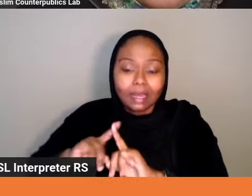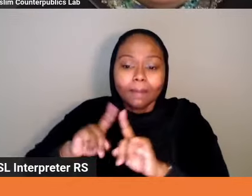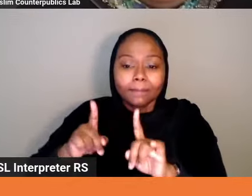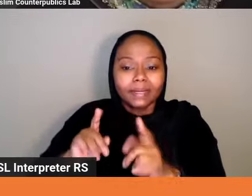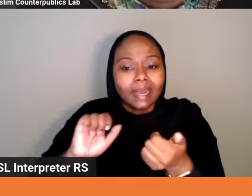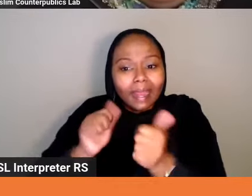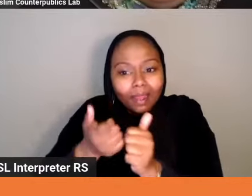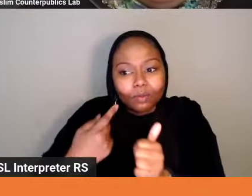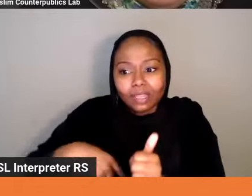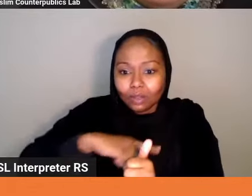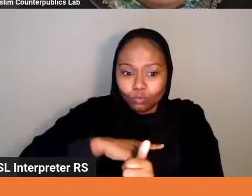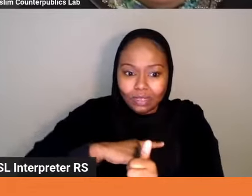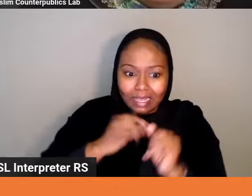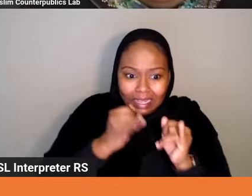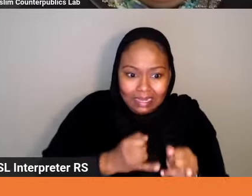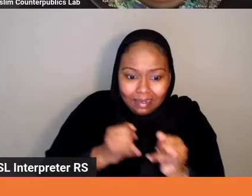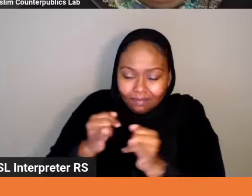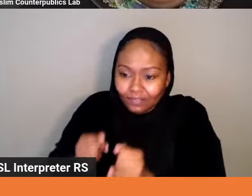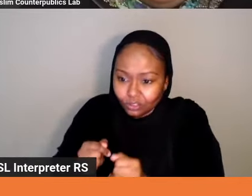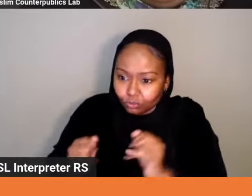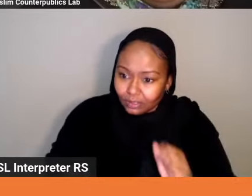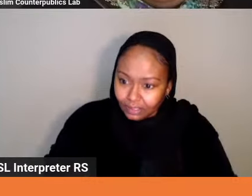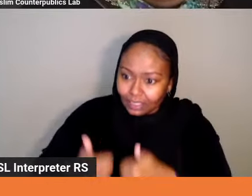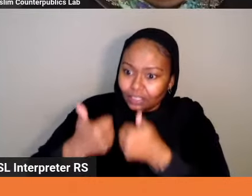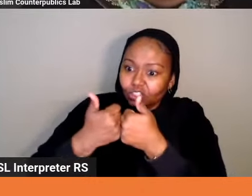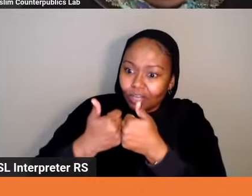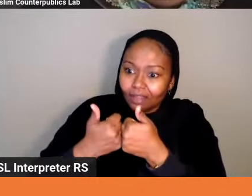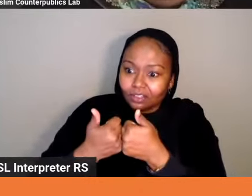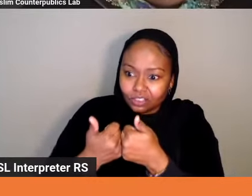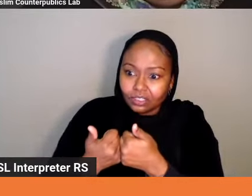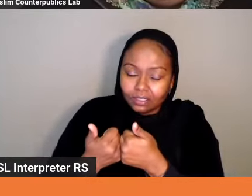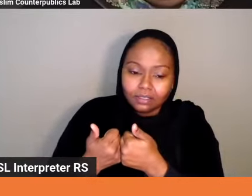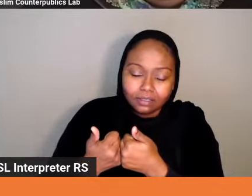be challenging the dehumanization of these communities?